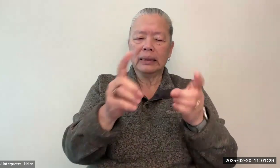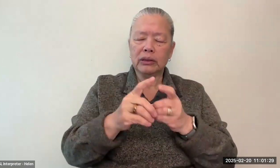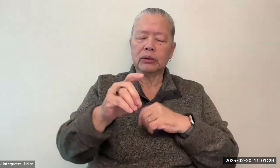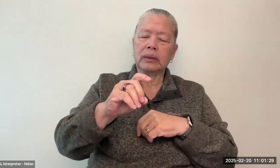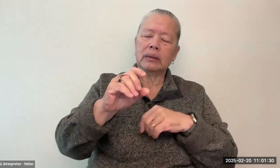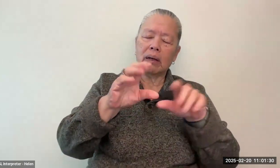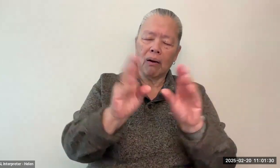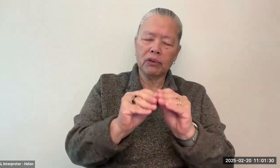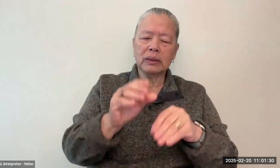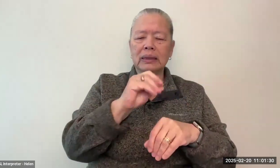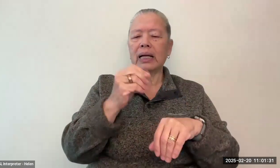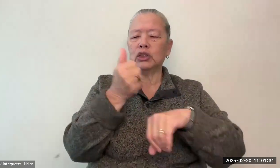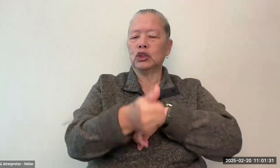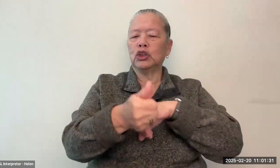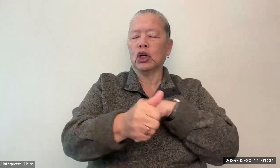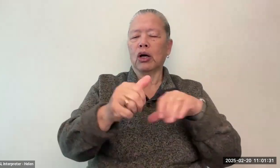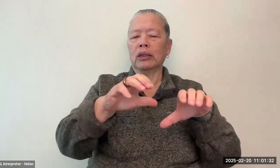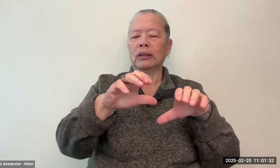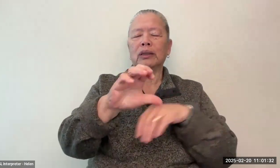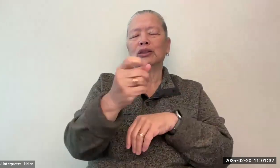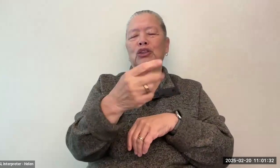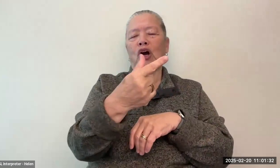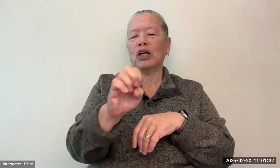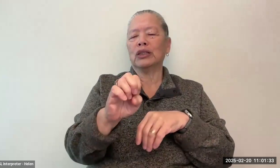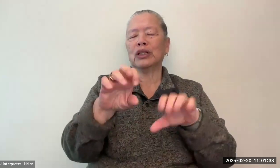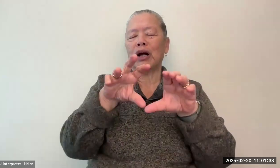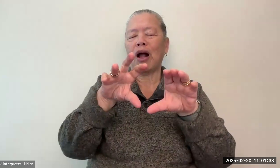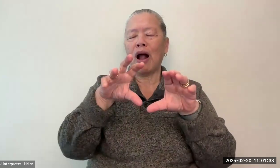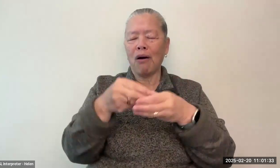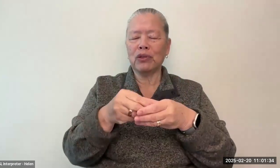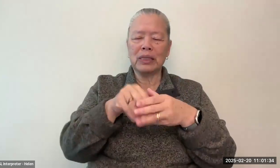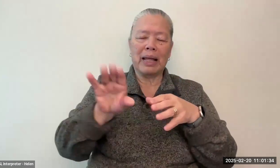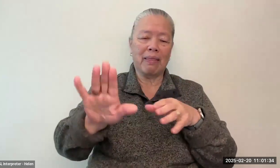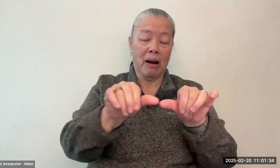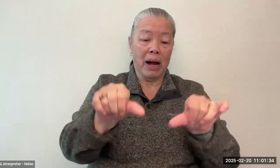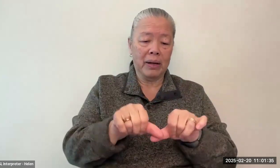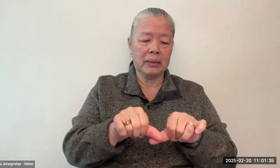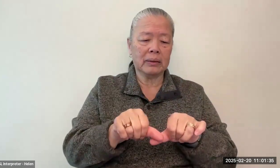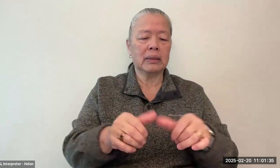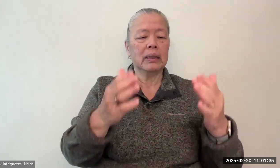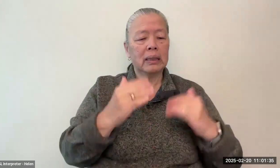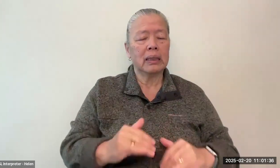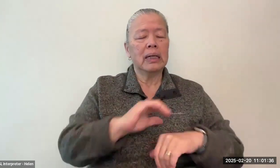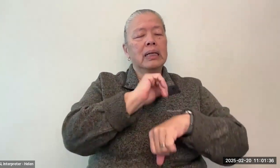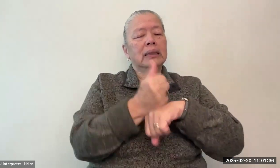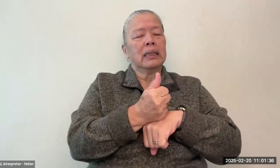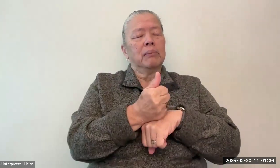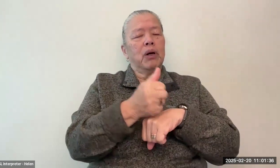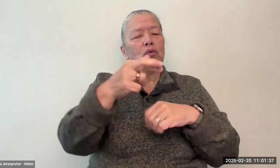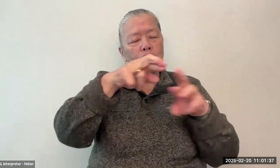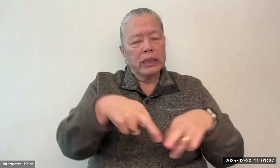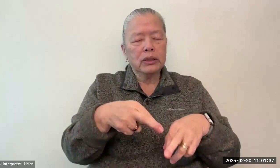within their bounds. Sixth, establish a regional judicial court to rule on